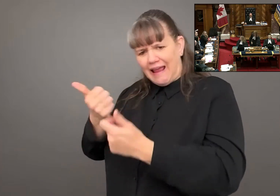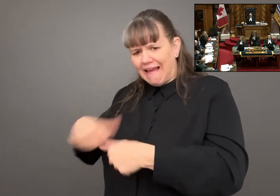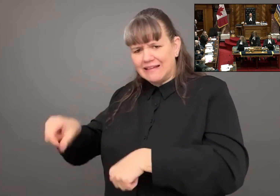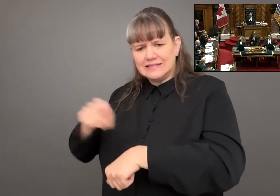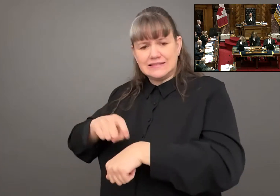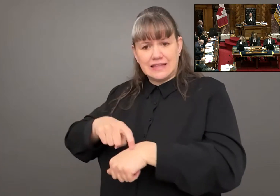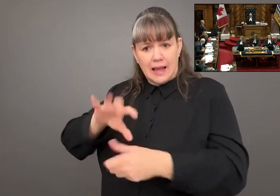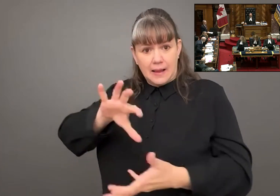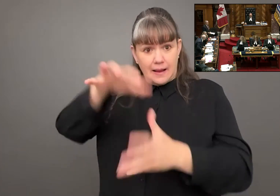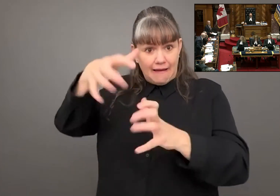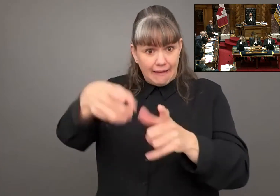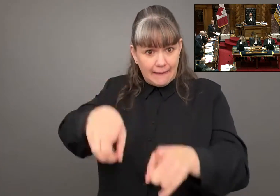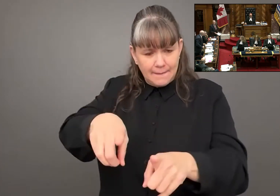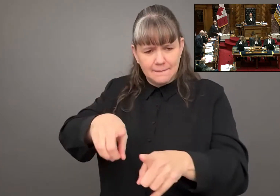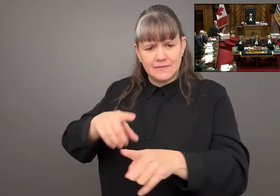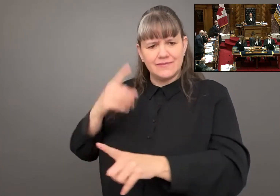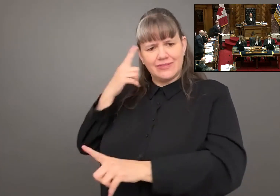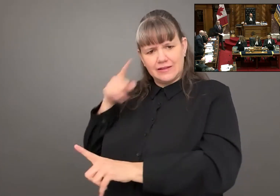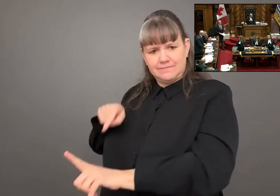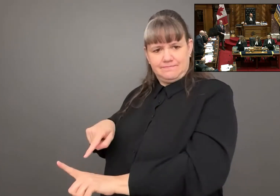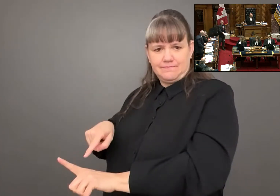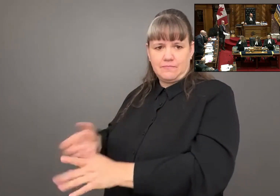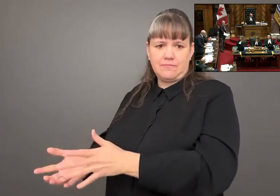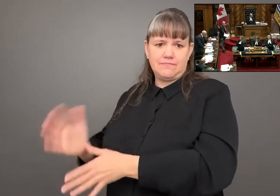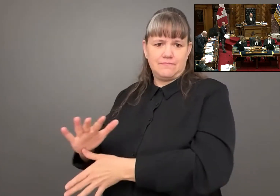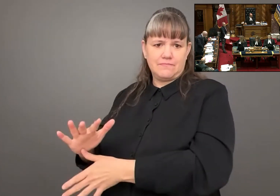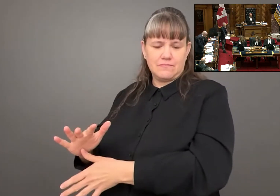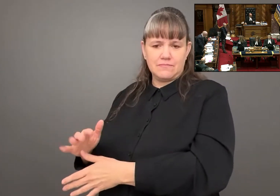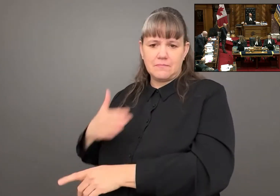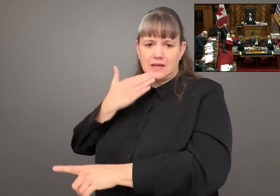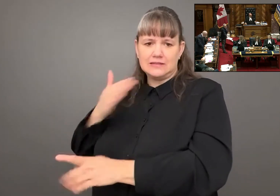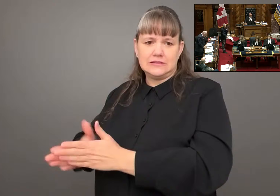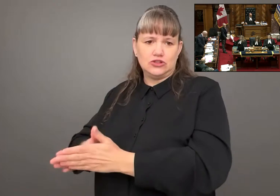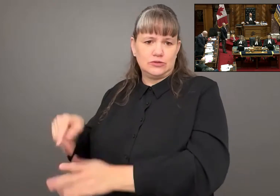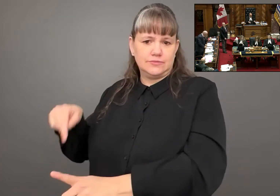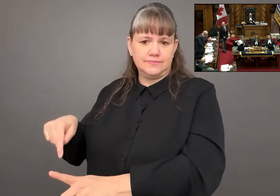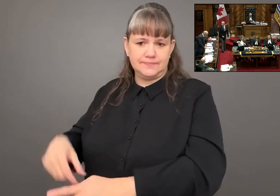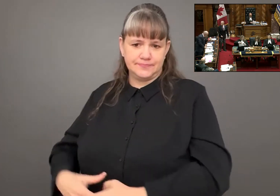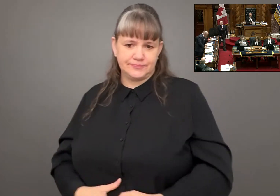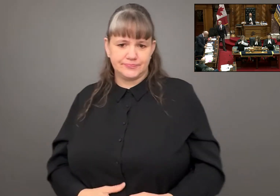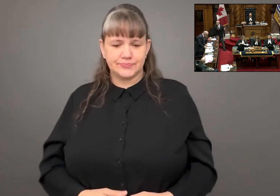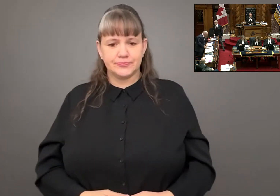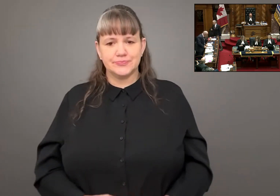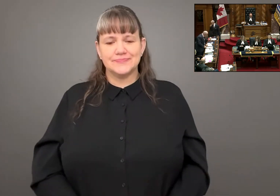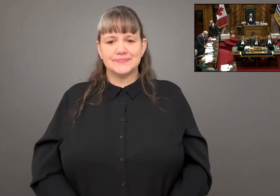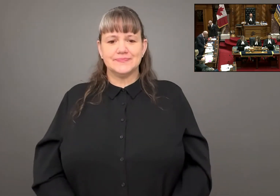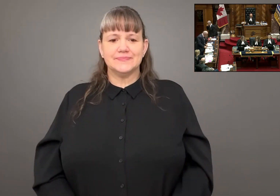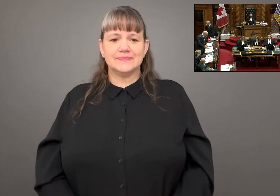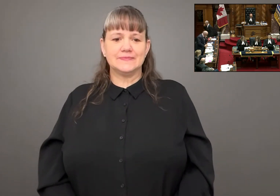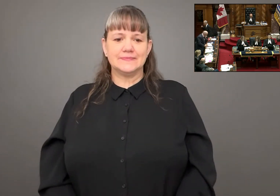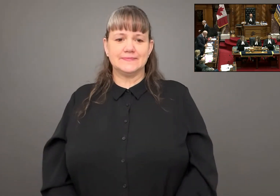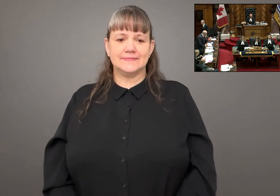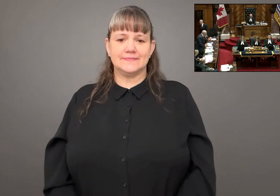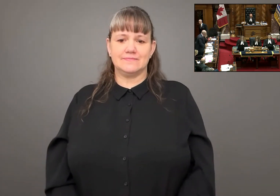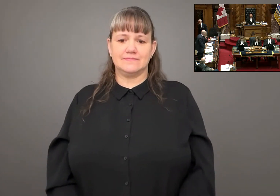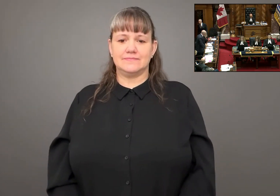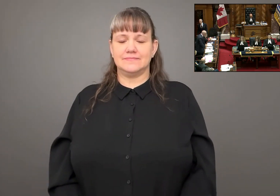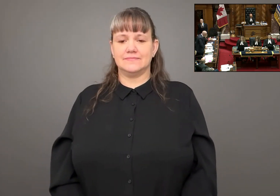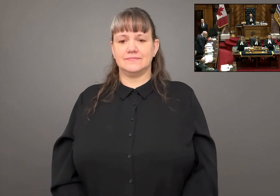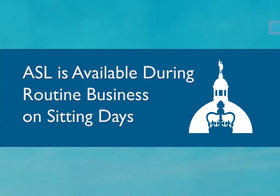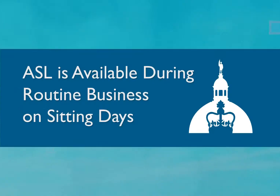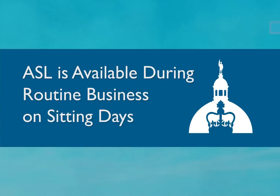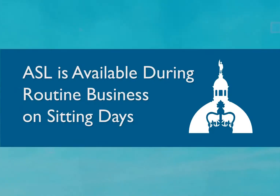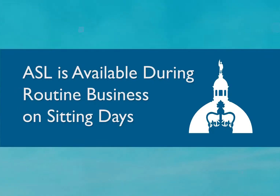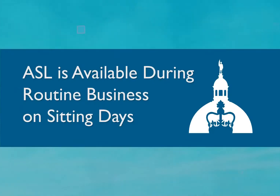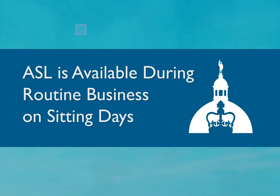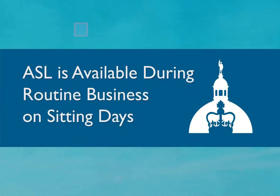Orders of the day. Government House Leader. Thank you, Honourable Speaker. In this chamber, I call continued estimates debate for the Ministry